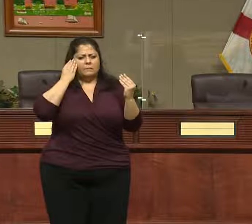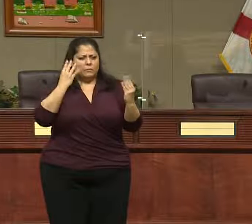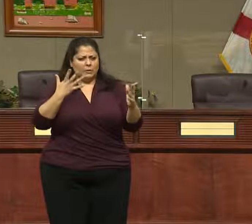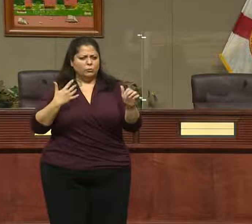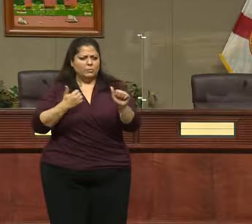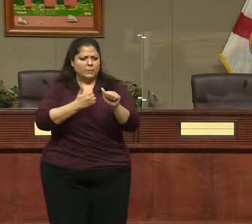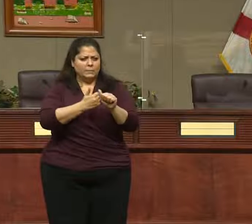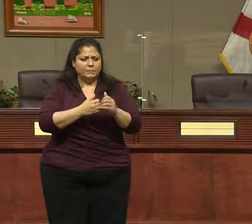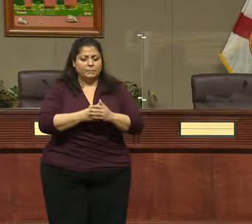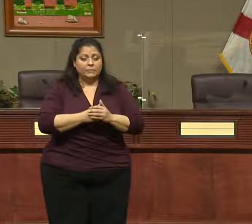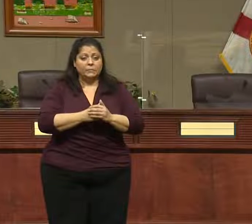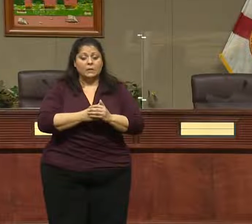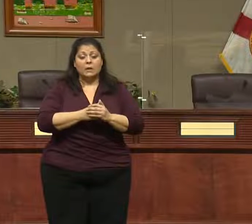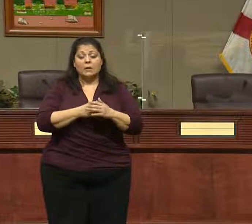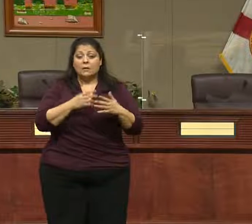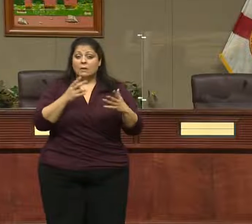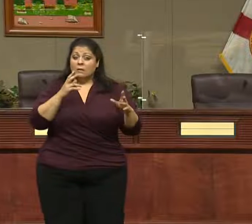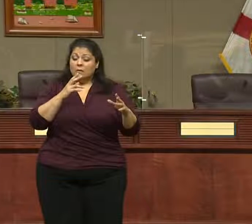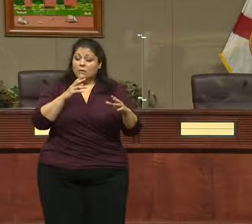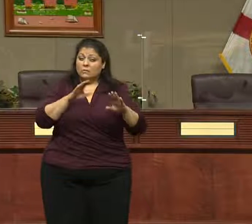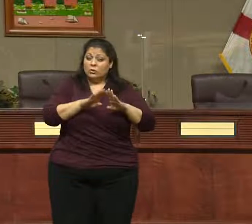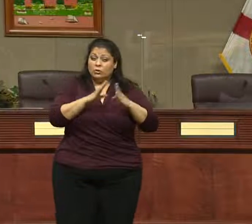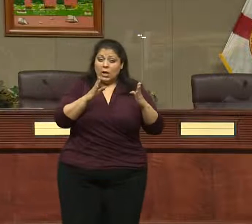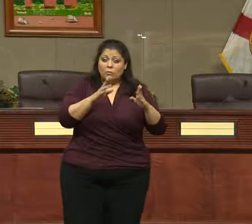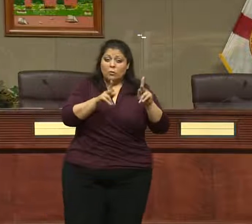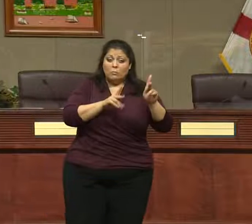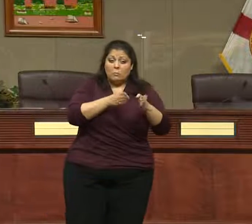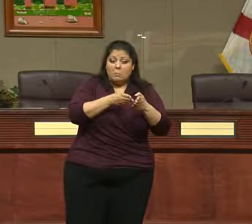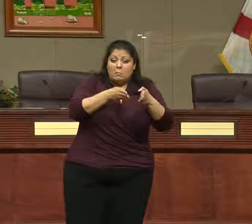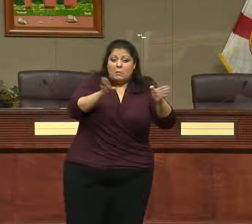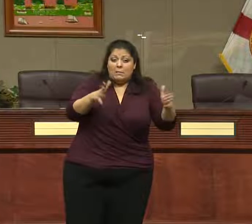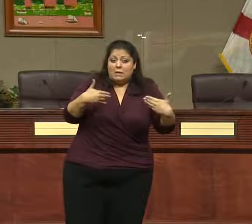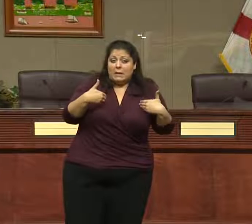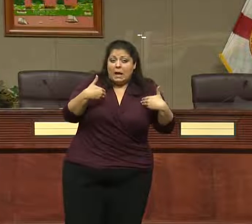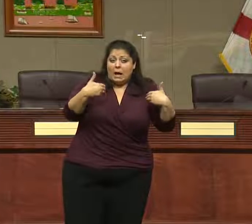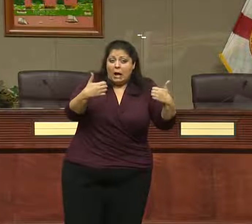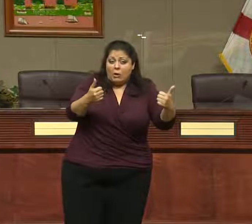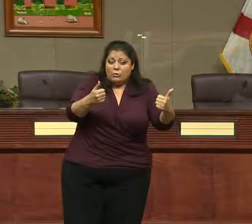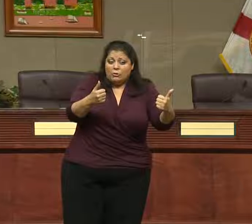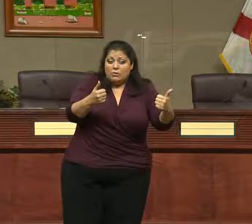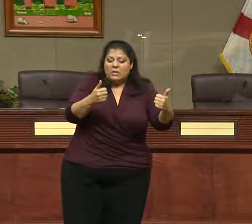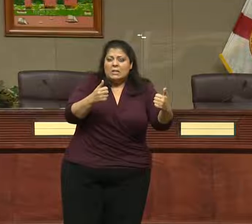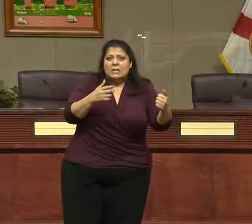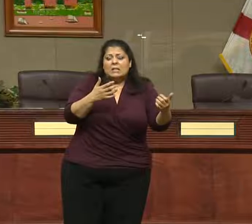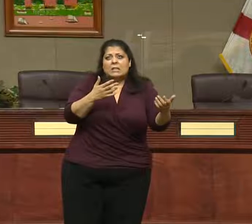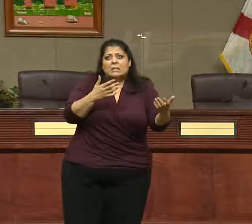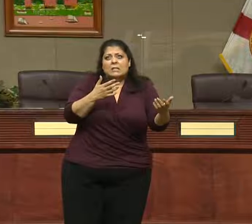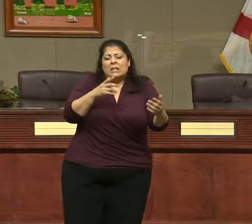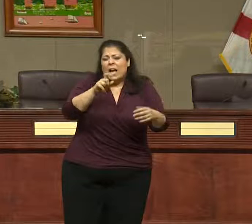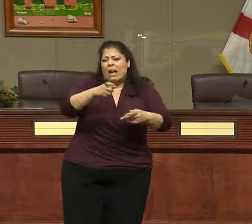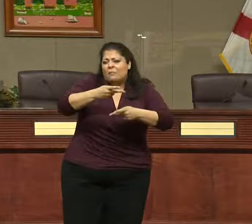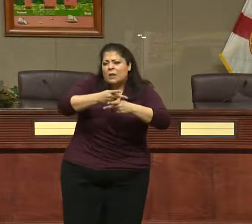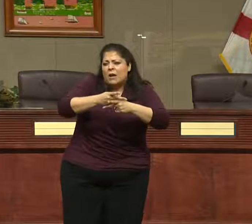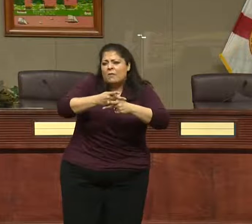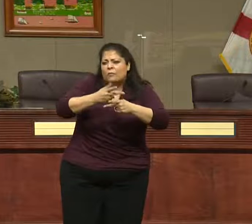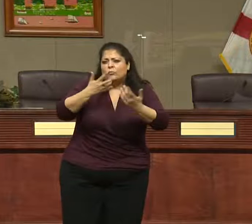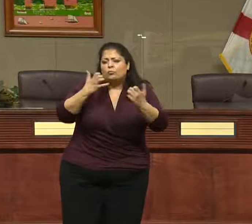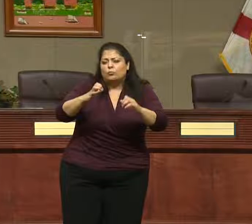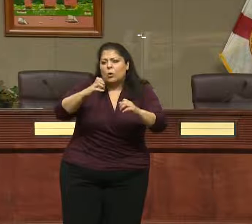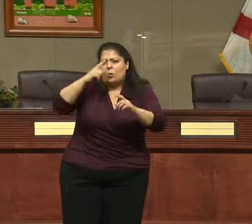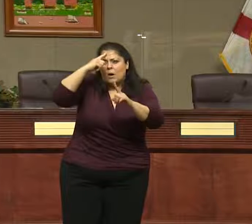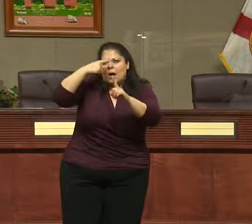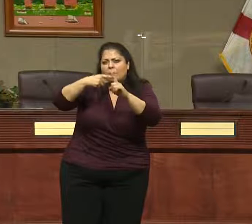in public health, you always run the risk to be too optimistic because it can be always something